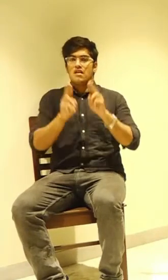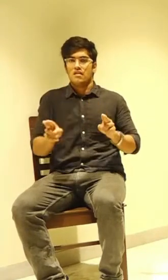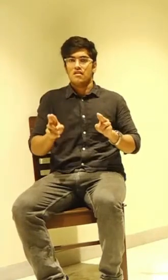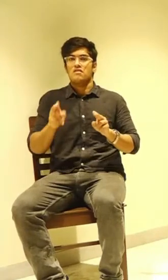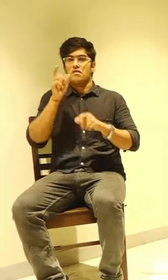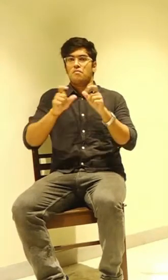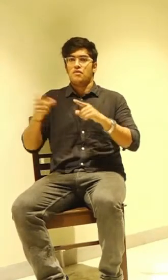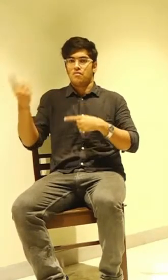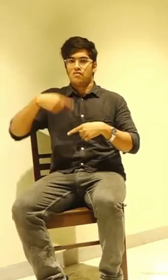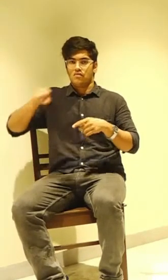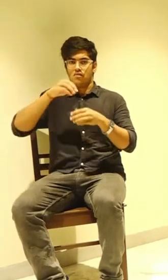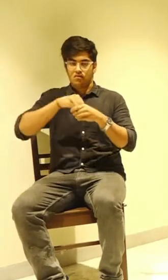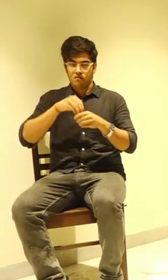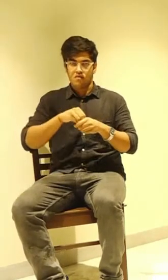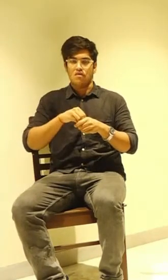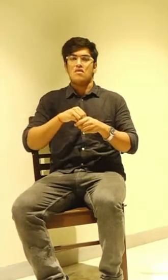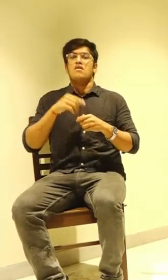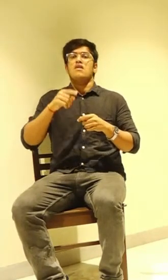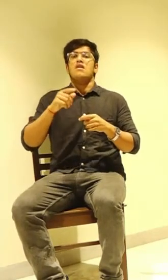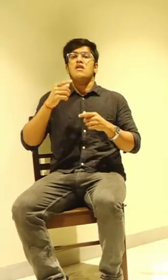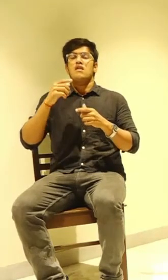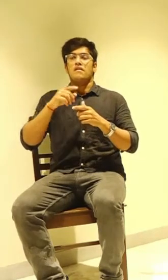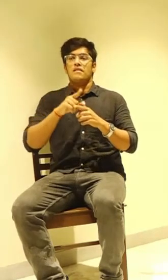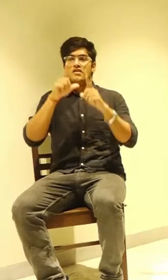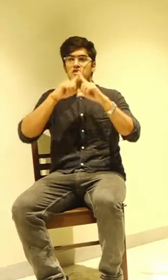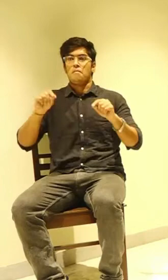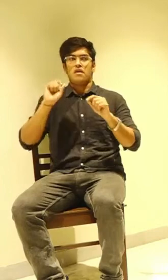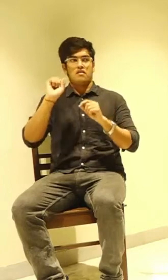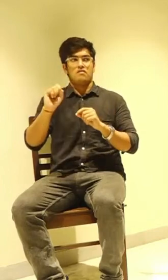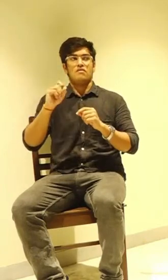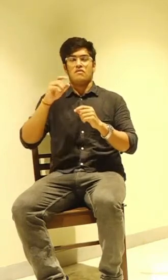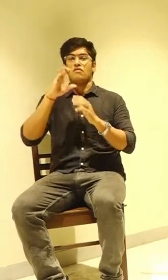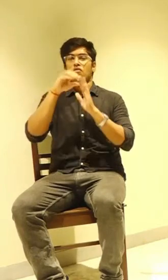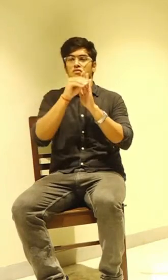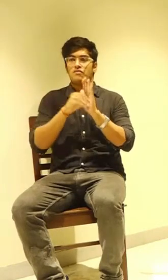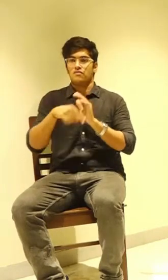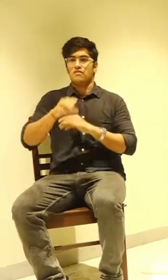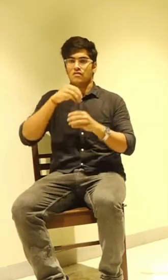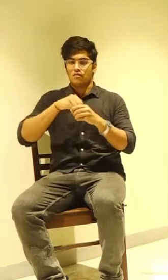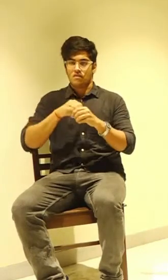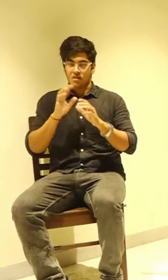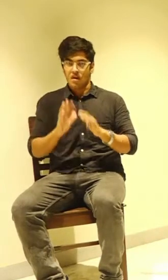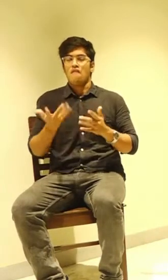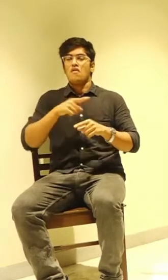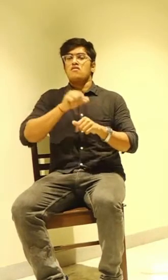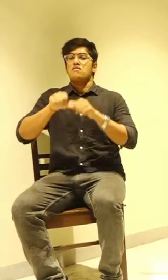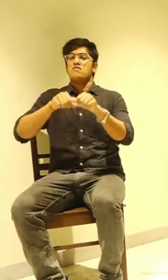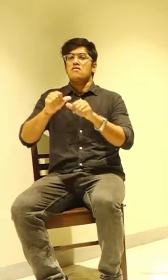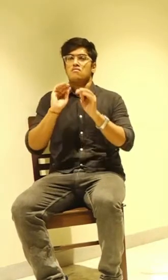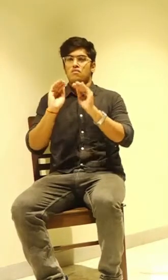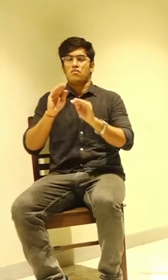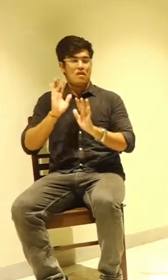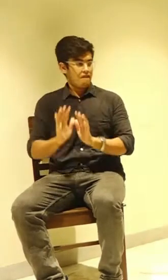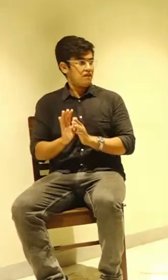involved, there was a Japanese constitution involved, there were switches involved in terms of those who first supported due process and those who opposed